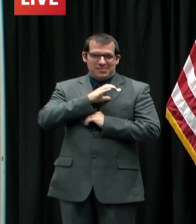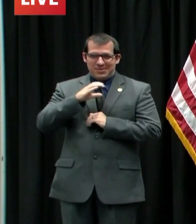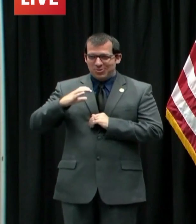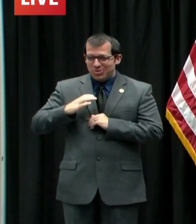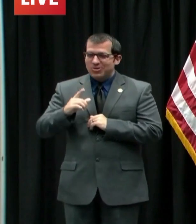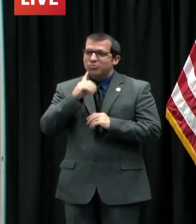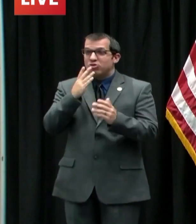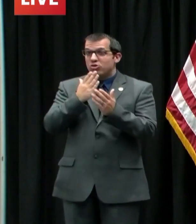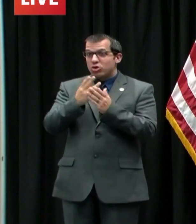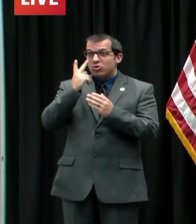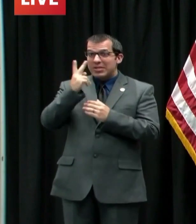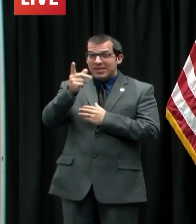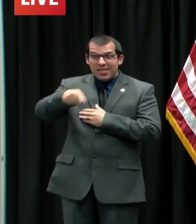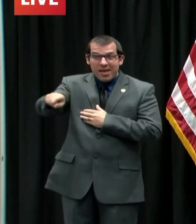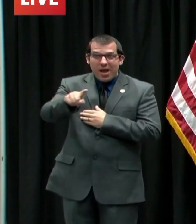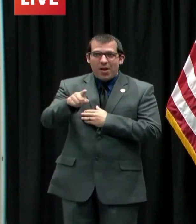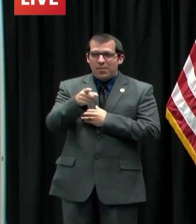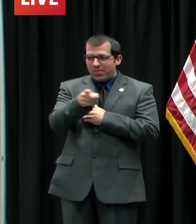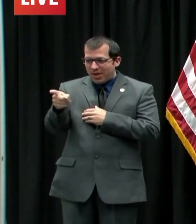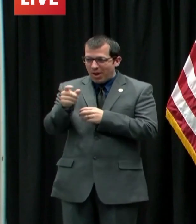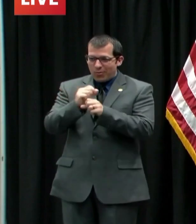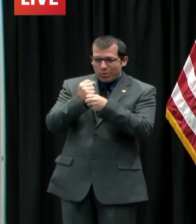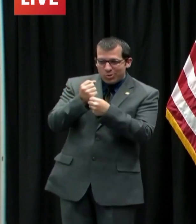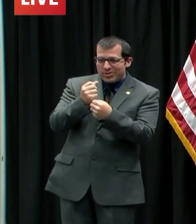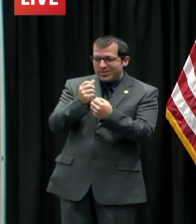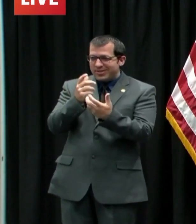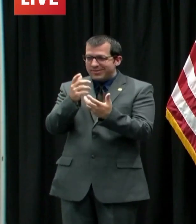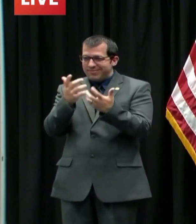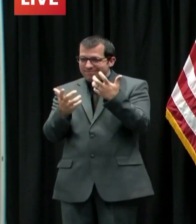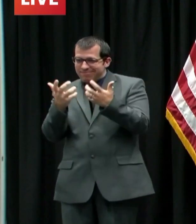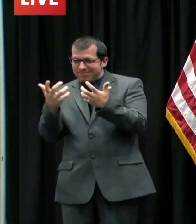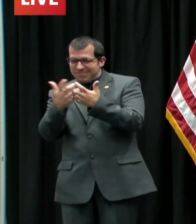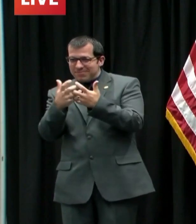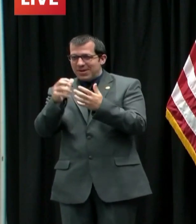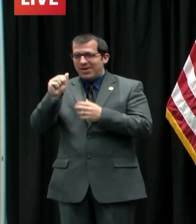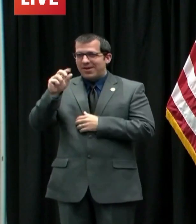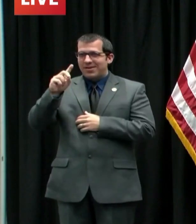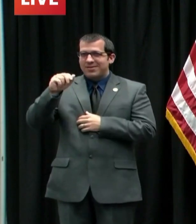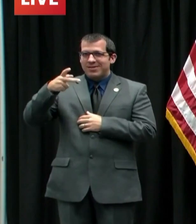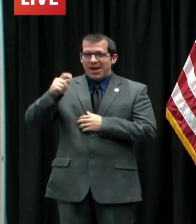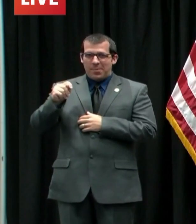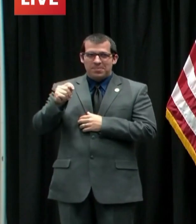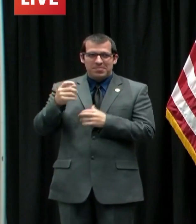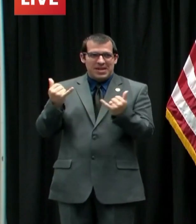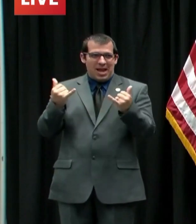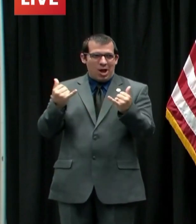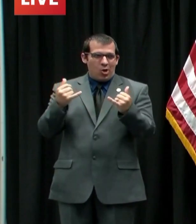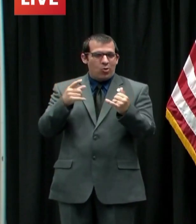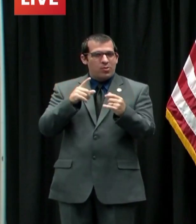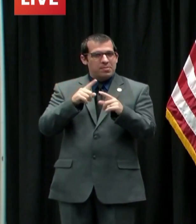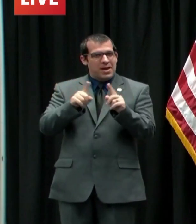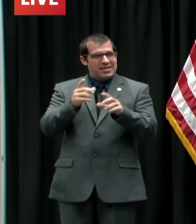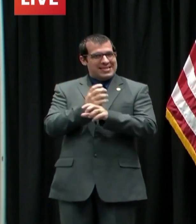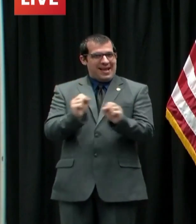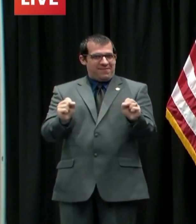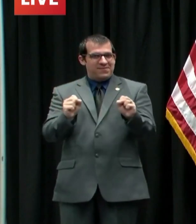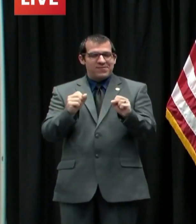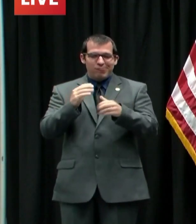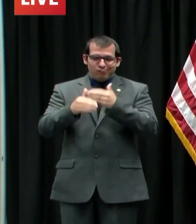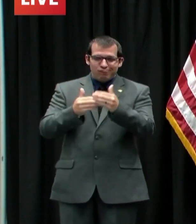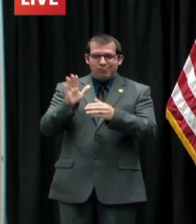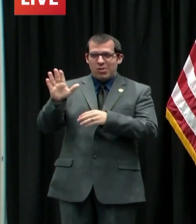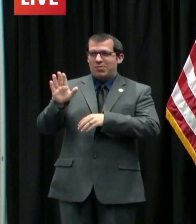see them and how they're producing, adapting in this time in a very safe way, and continuing to do